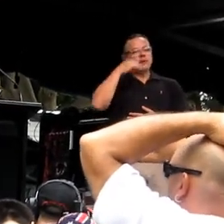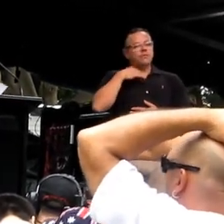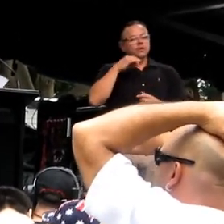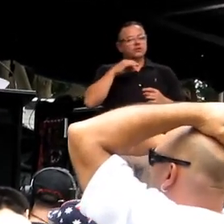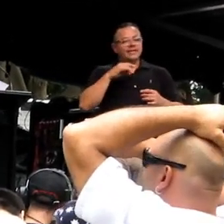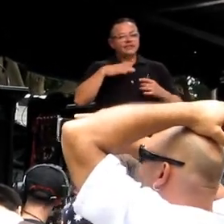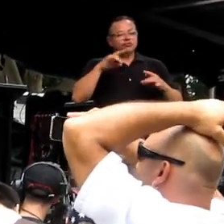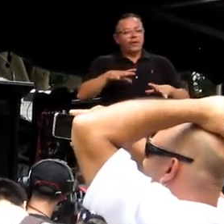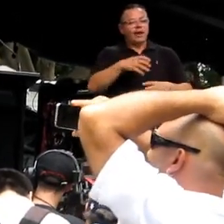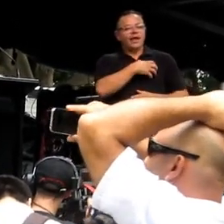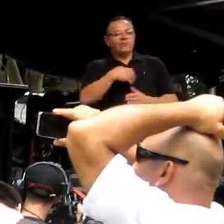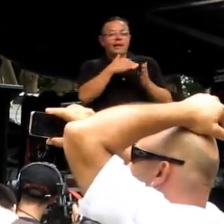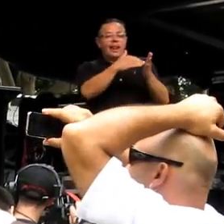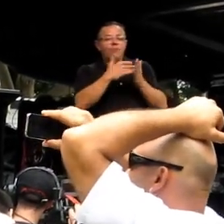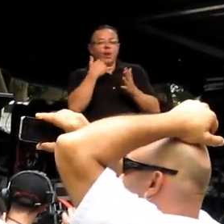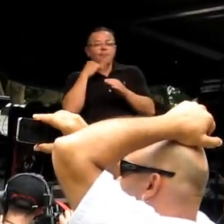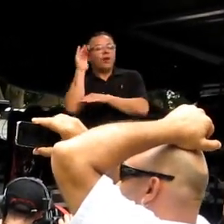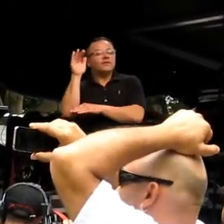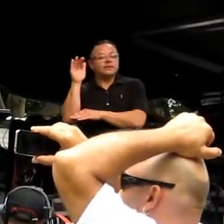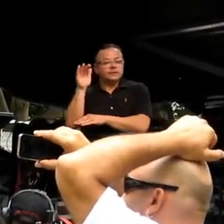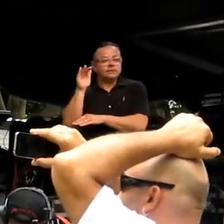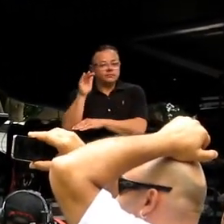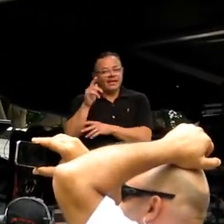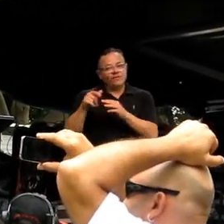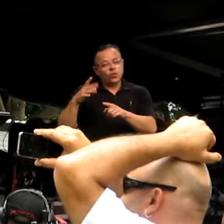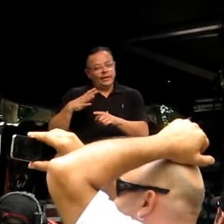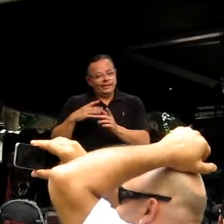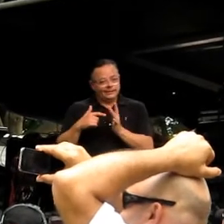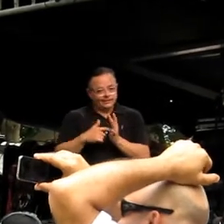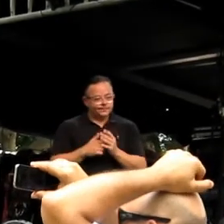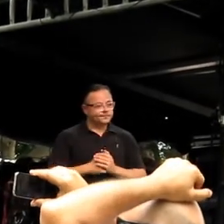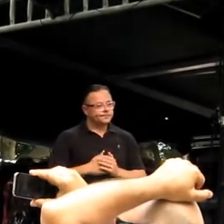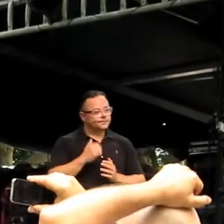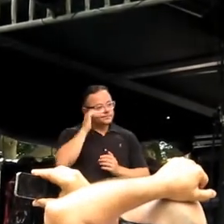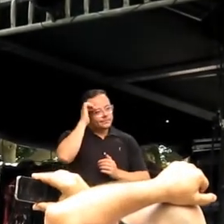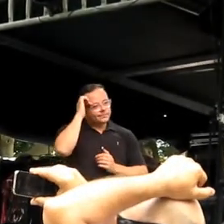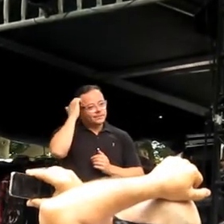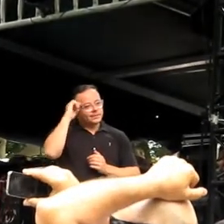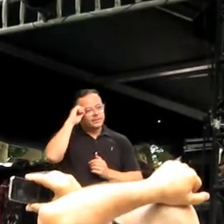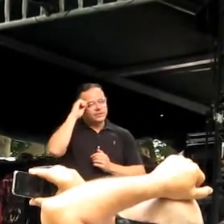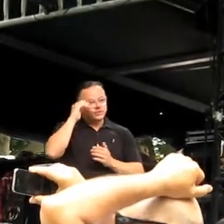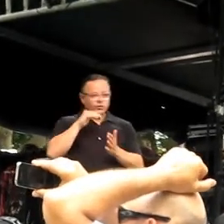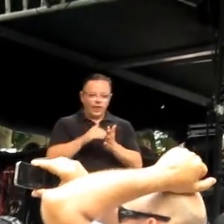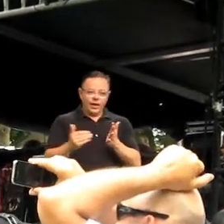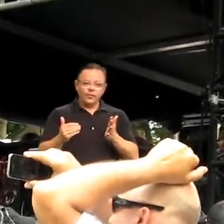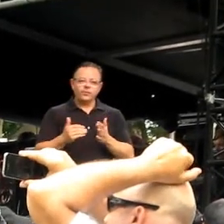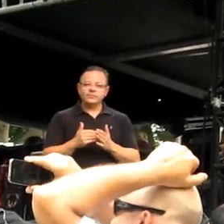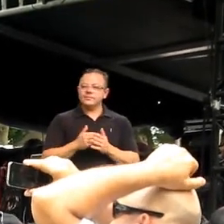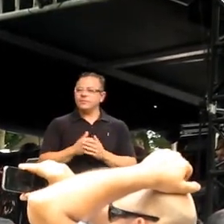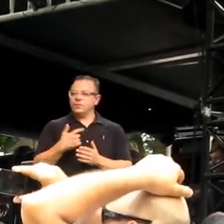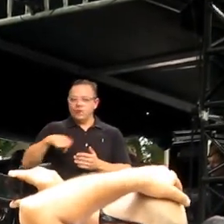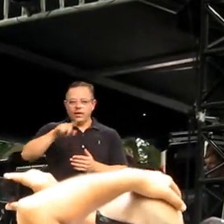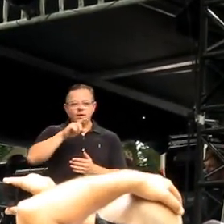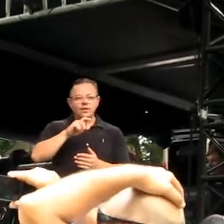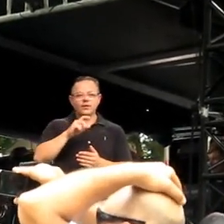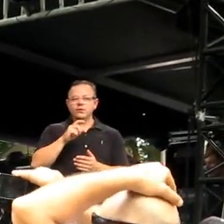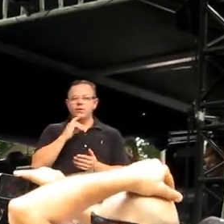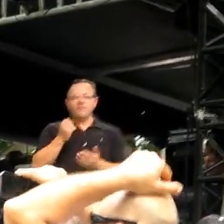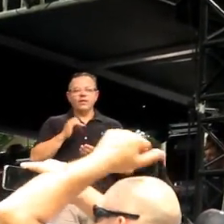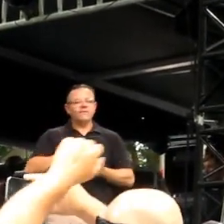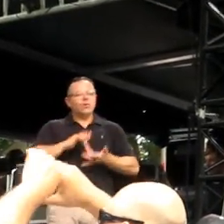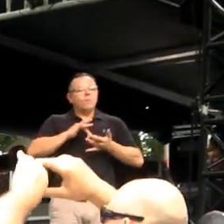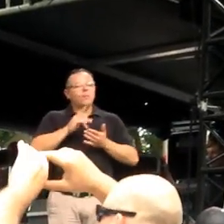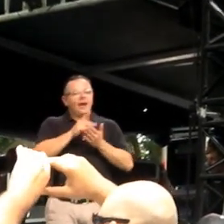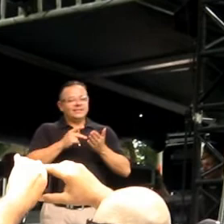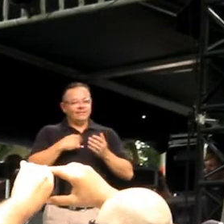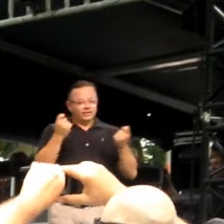Australian diplomatic protection while you're overseas if that's necessary. So now we're going to come to the formal part of our